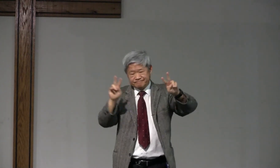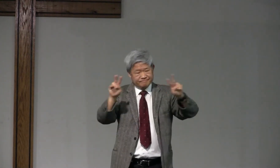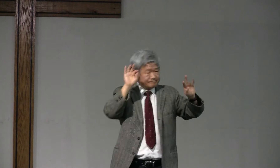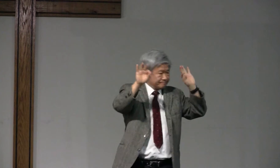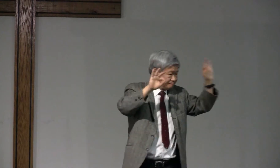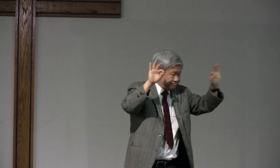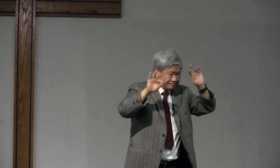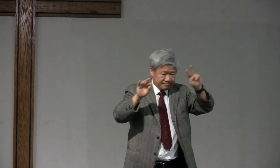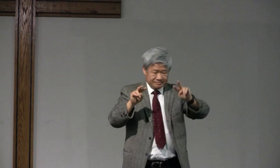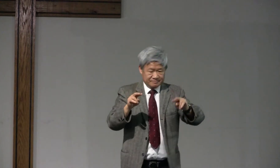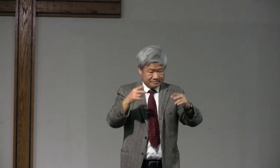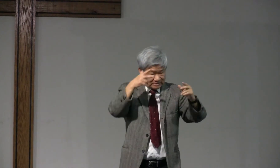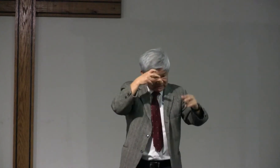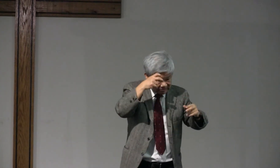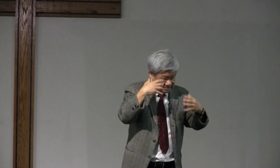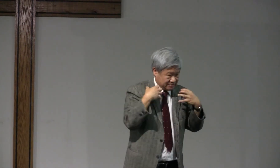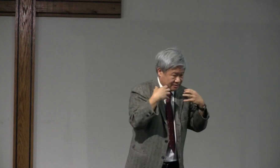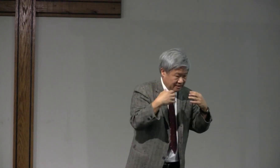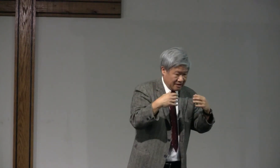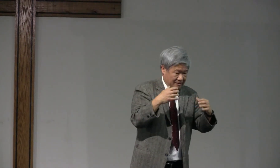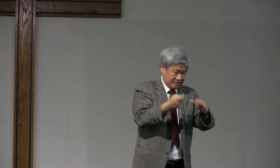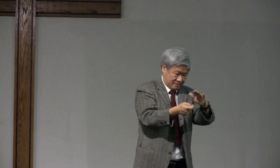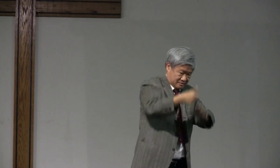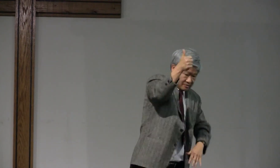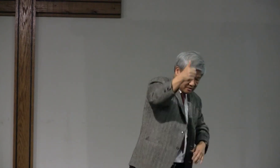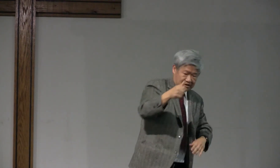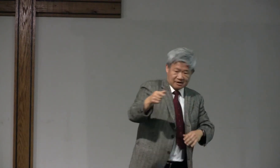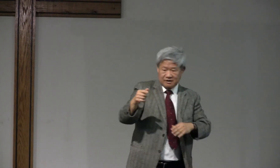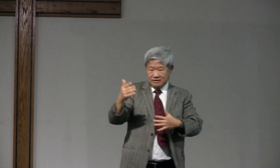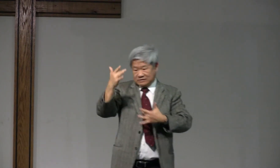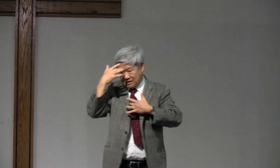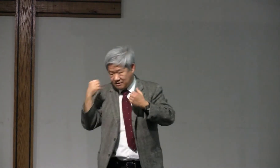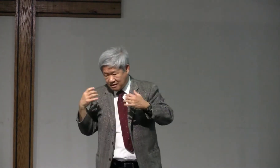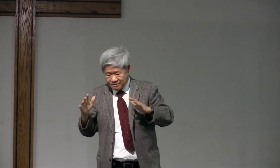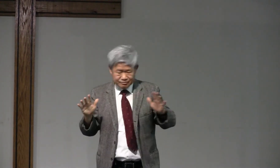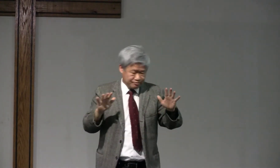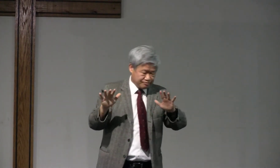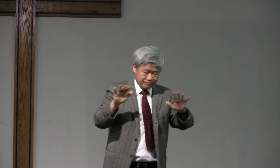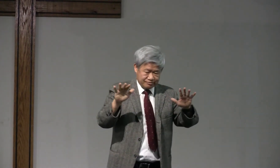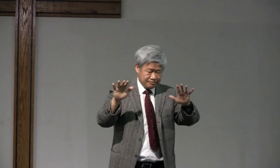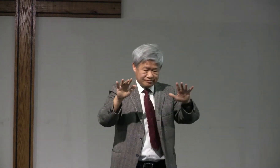as they were sent out 2 by 2 to preach, they cast out devils, they healed the sick,